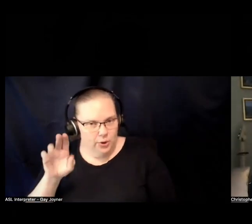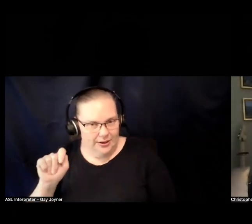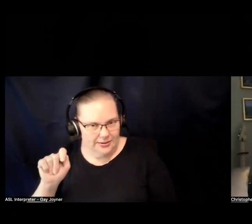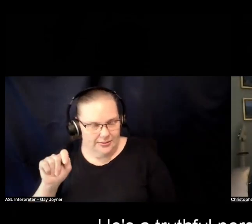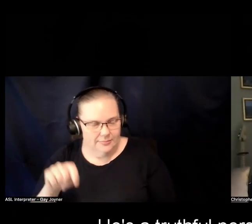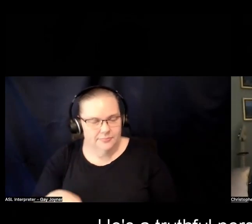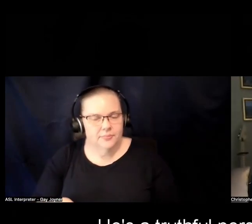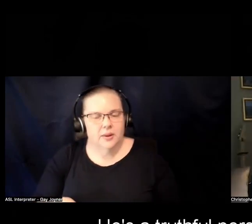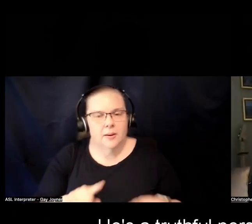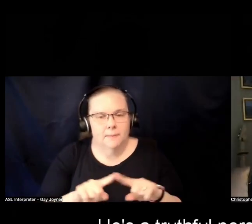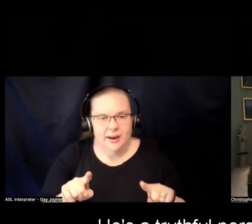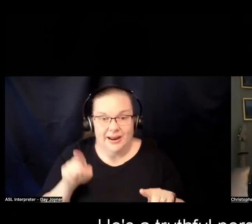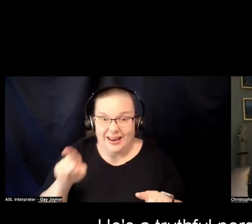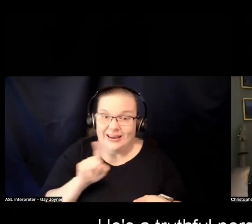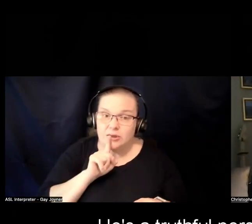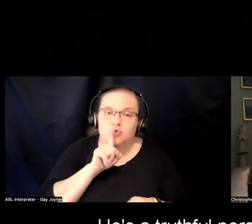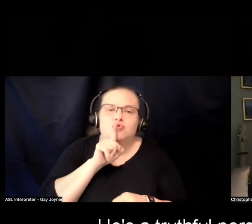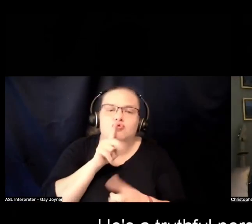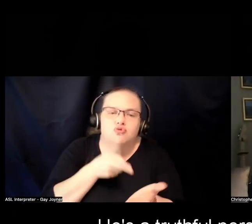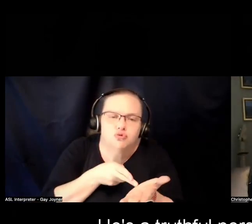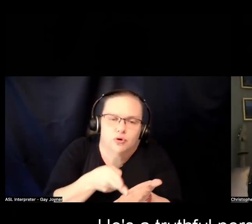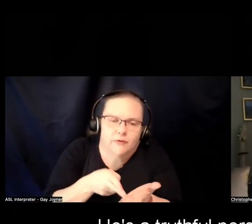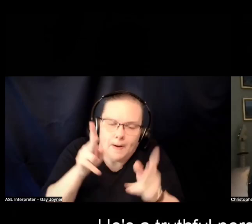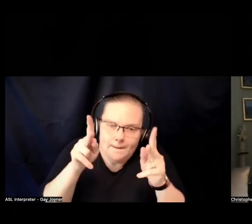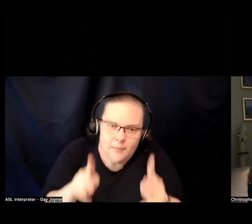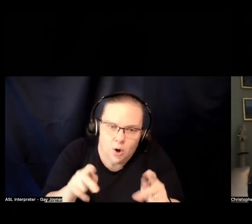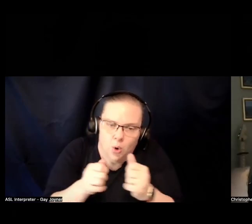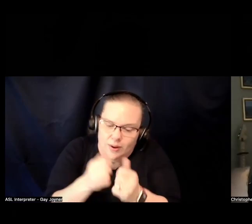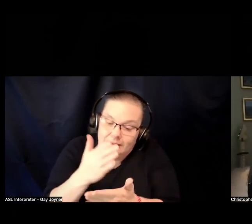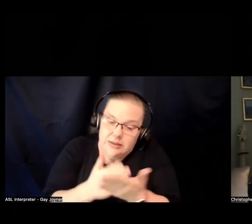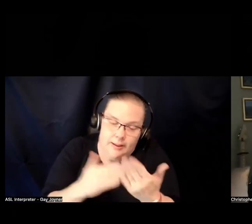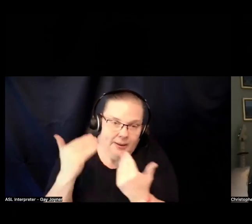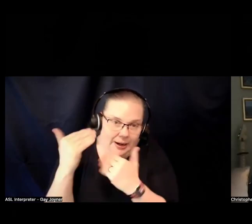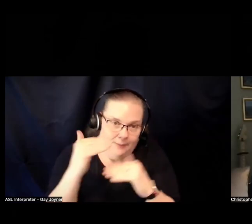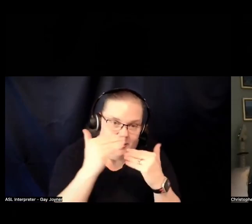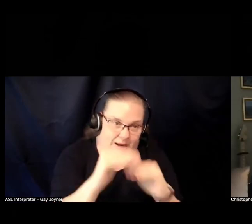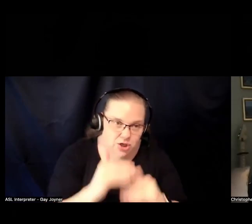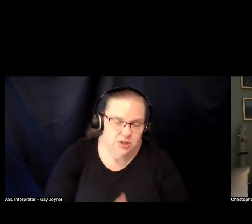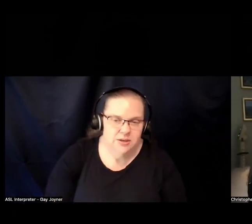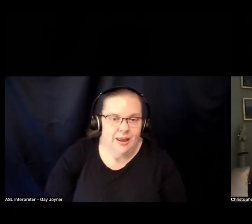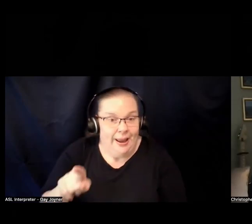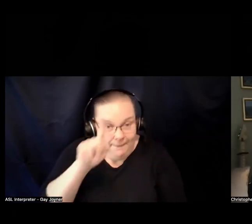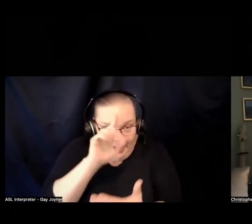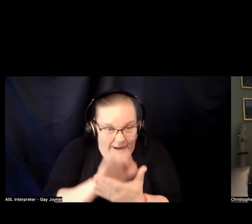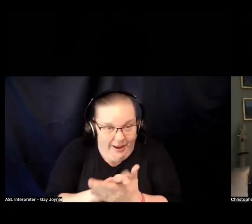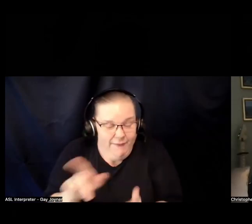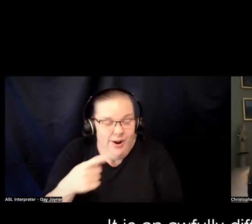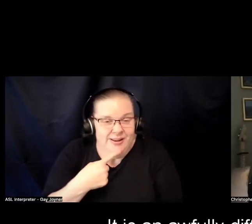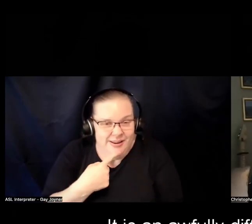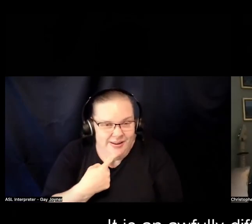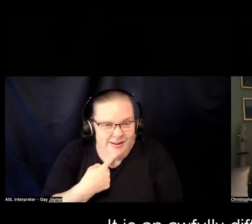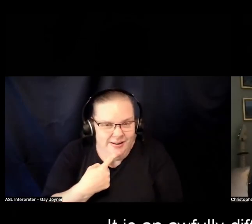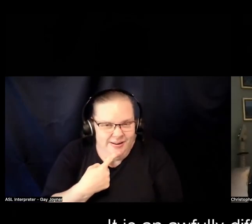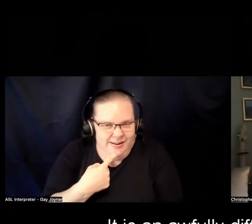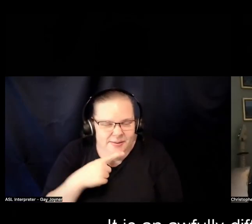hedged. He's a truthful person with some limitations. He believes what he says. It